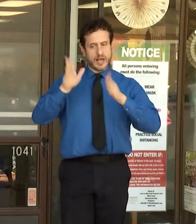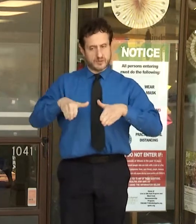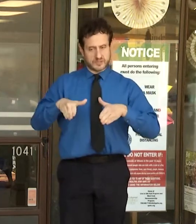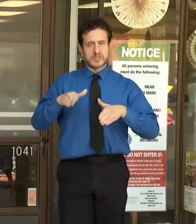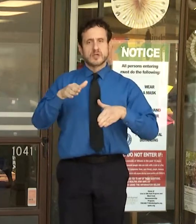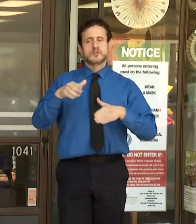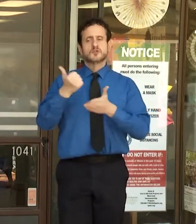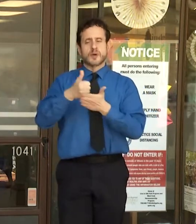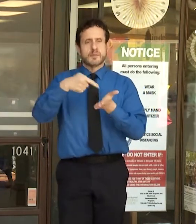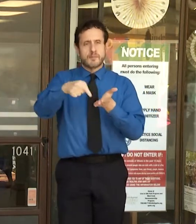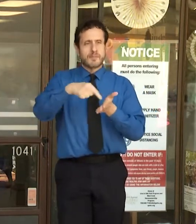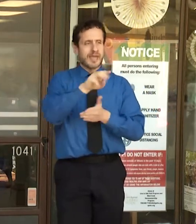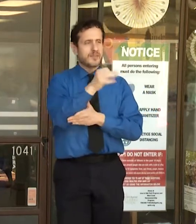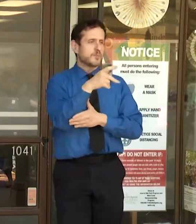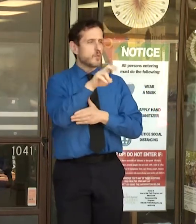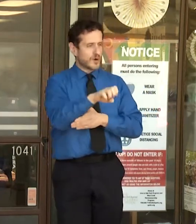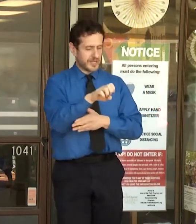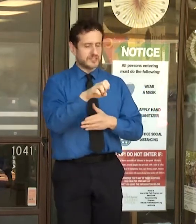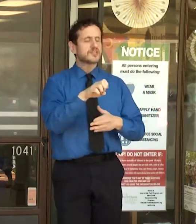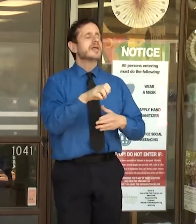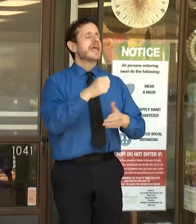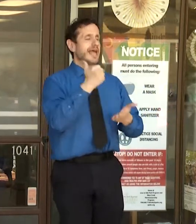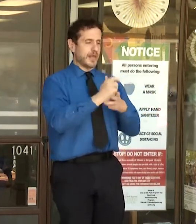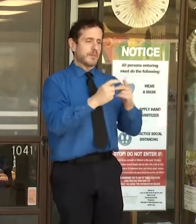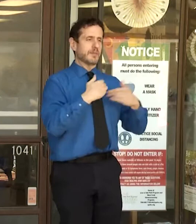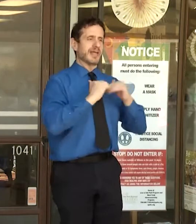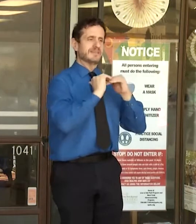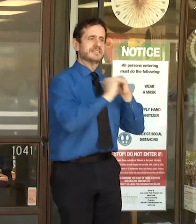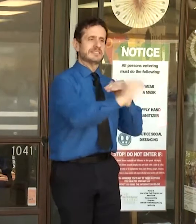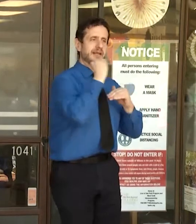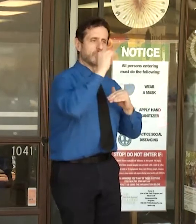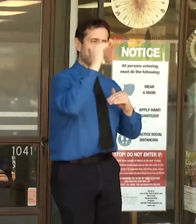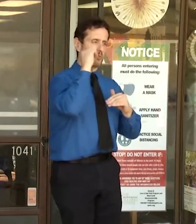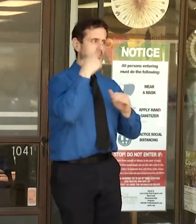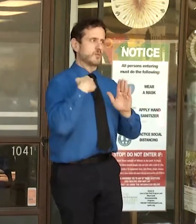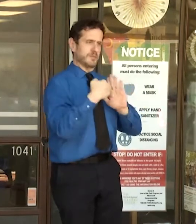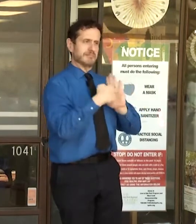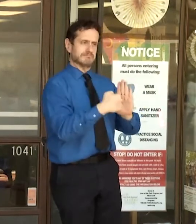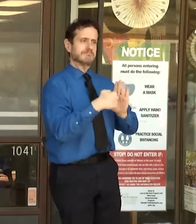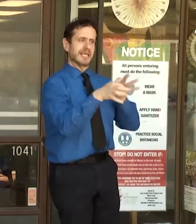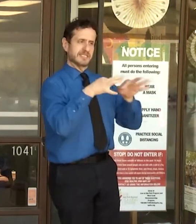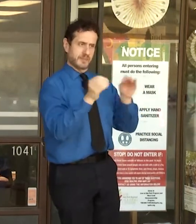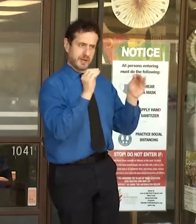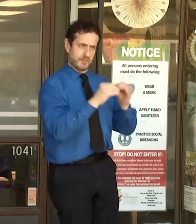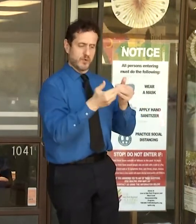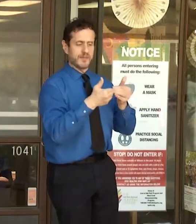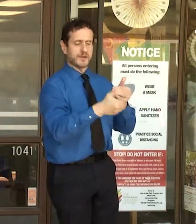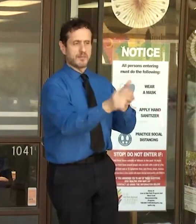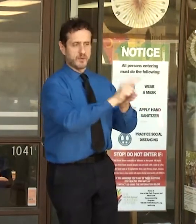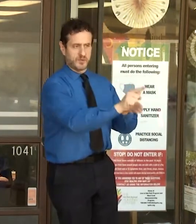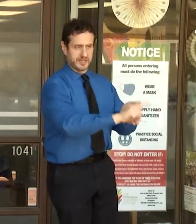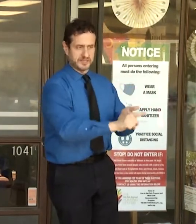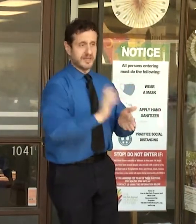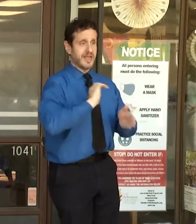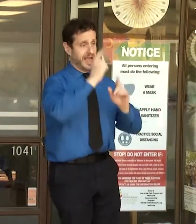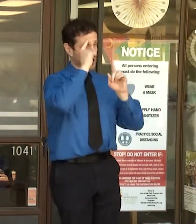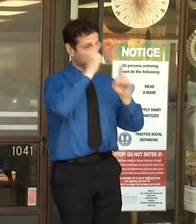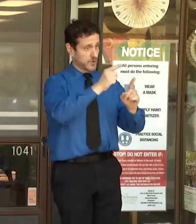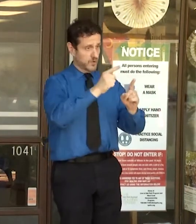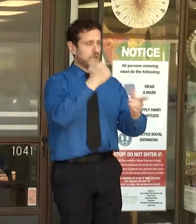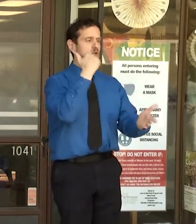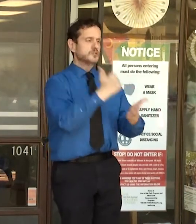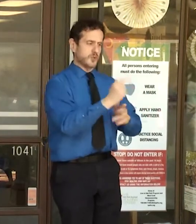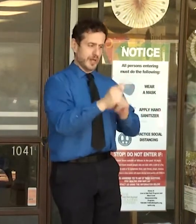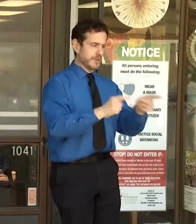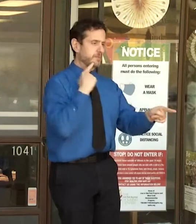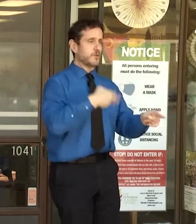housing stabilization programs that we will be unveiling in the coming weeks. Our goal is to help those who are the most vulnerable and